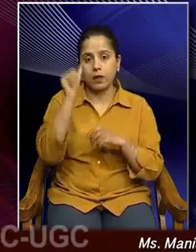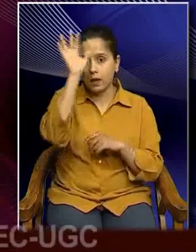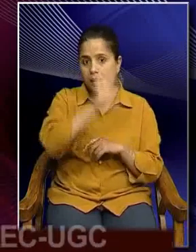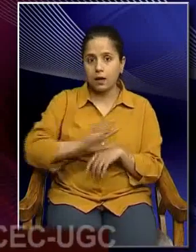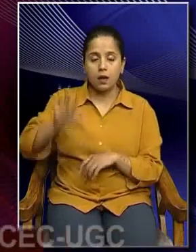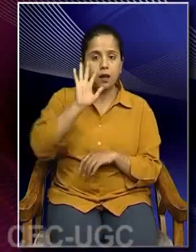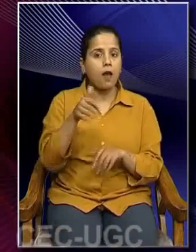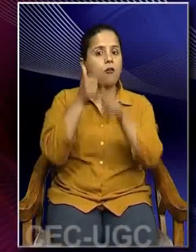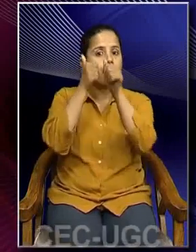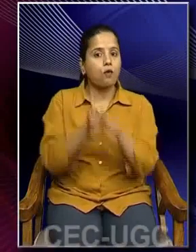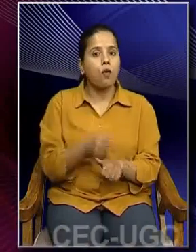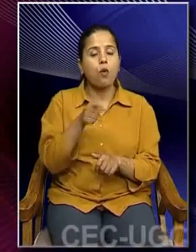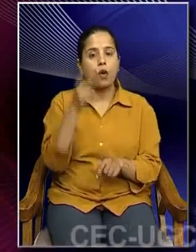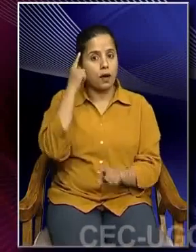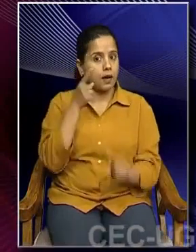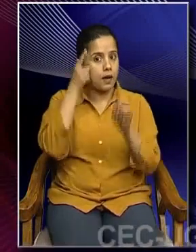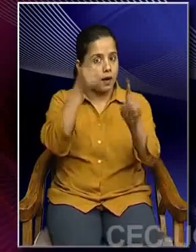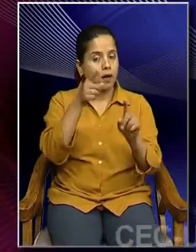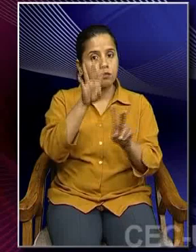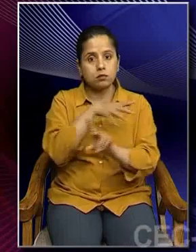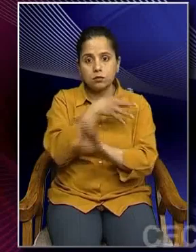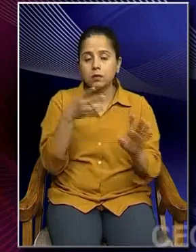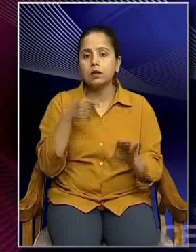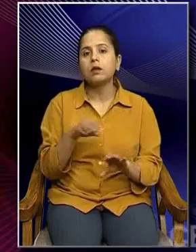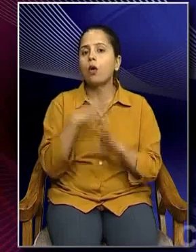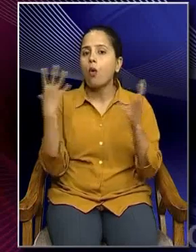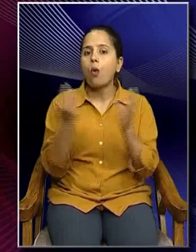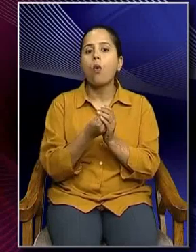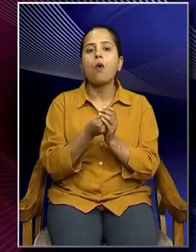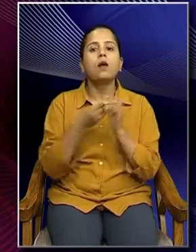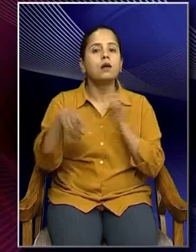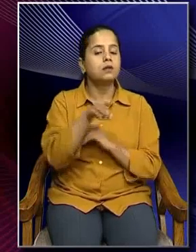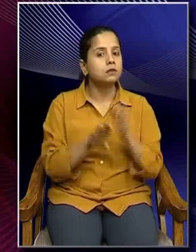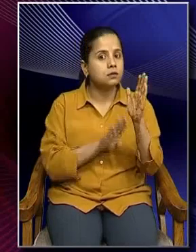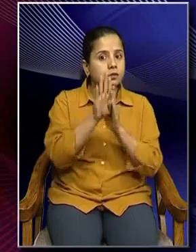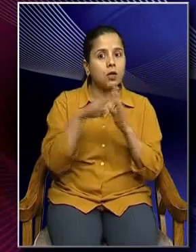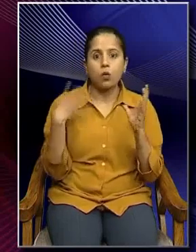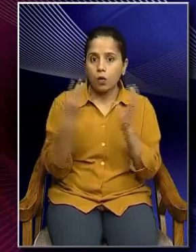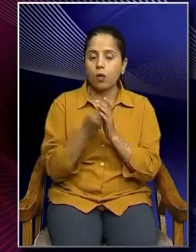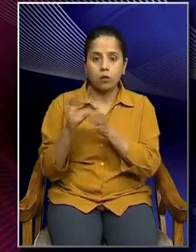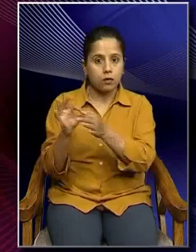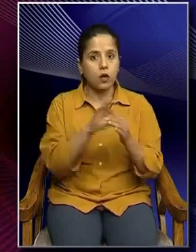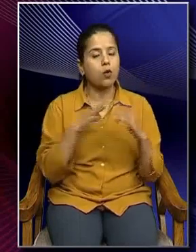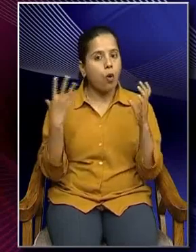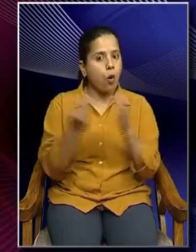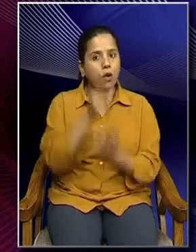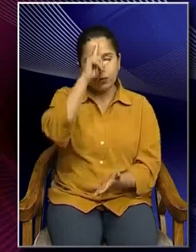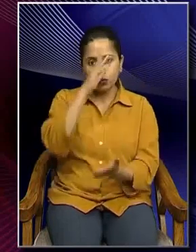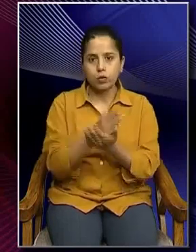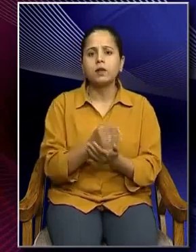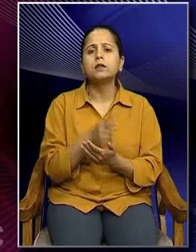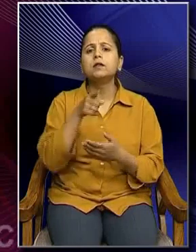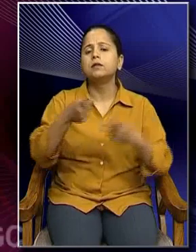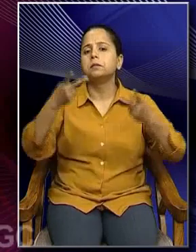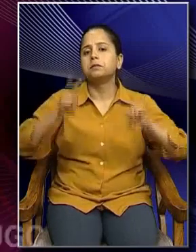been following the motto and the agenda of Sabka Saath, Sabka Vikas and Sabka Vishwas, which